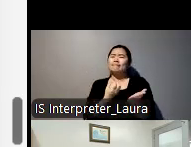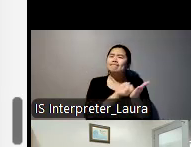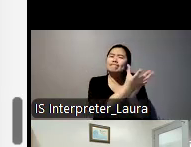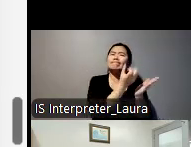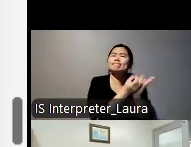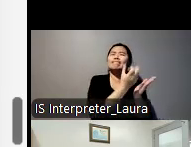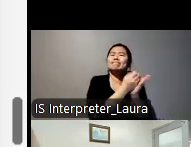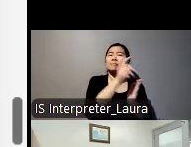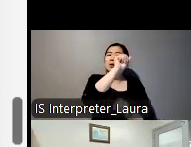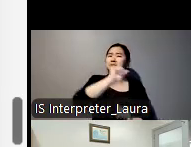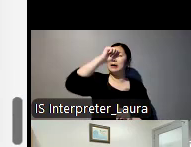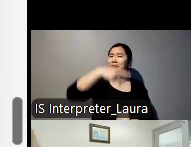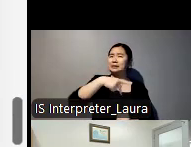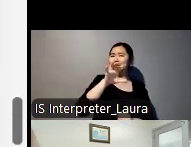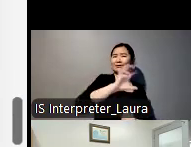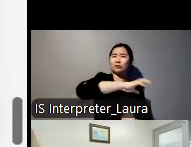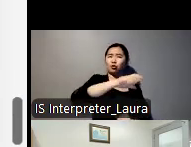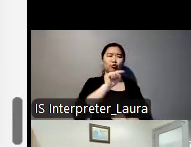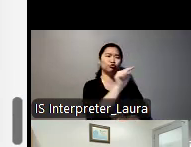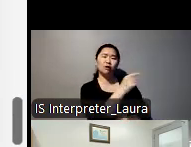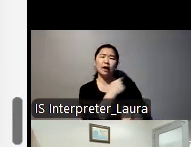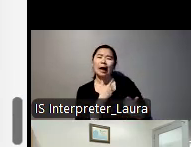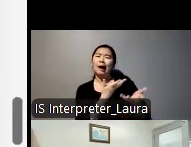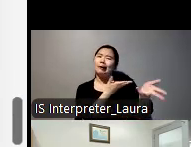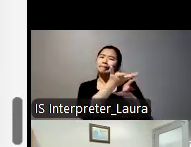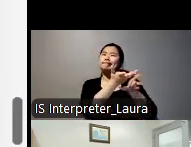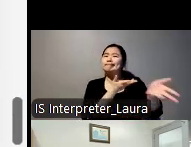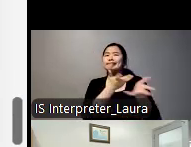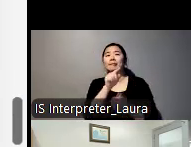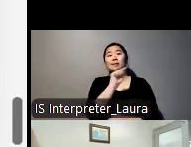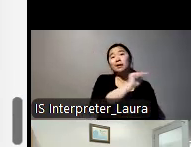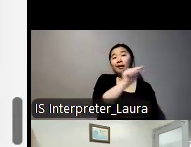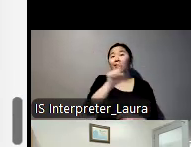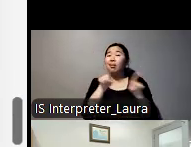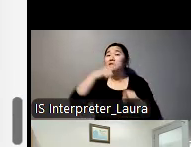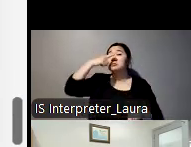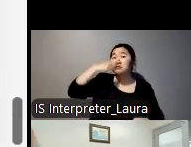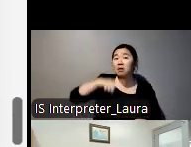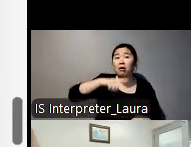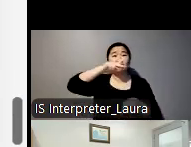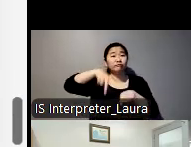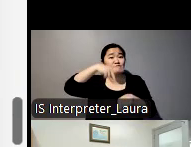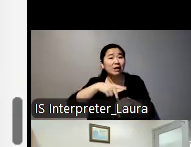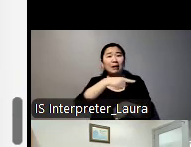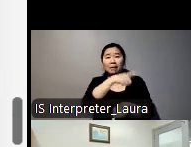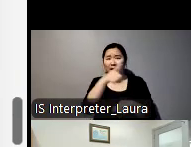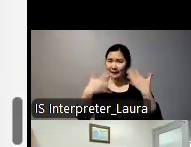This is a photo taken by TCI Asia in Bangkok in 2014.